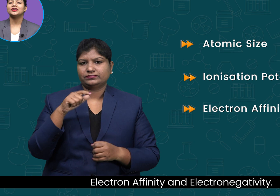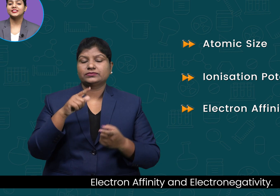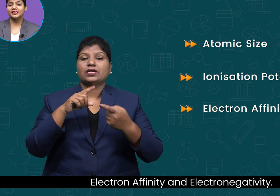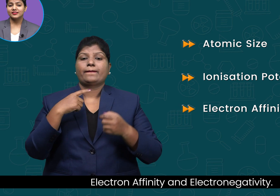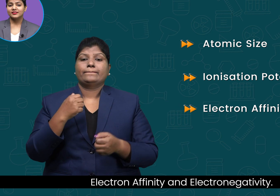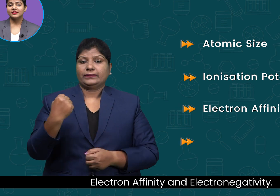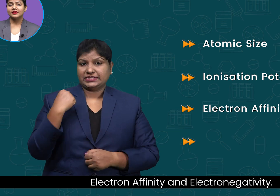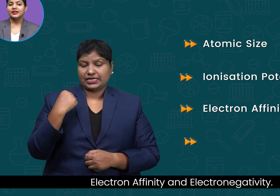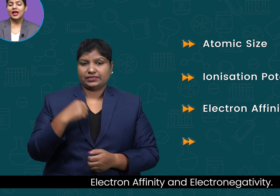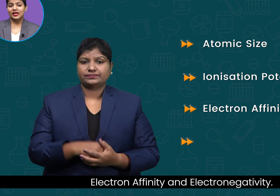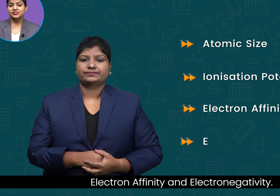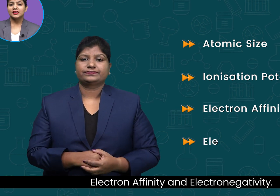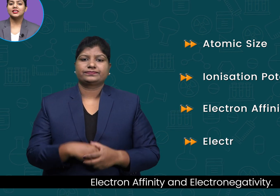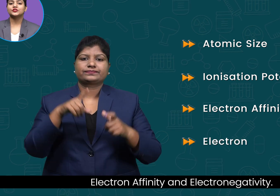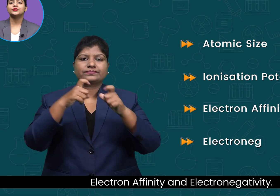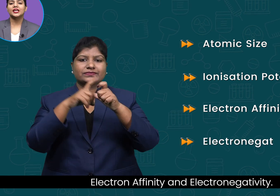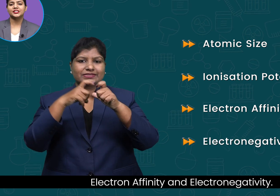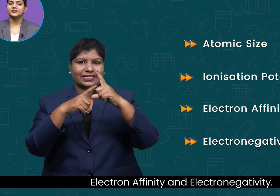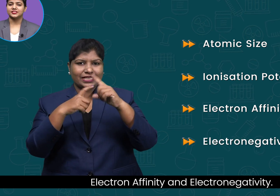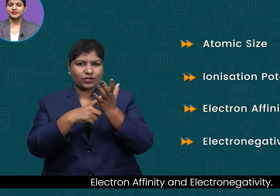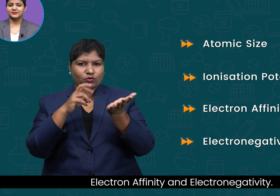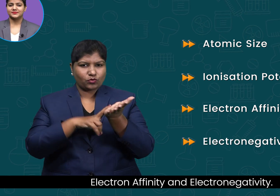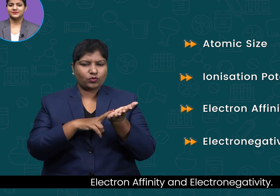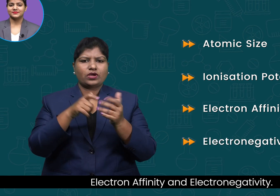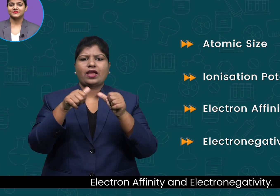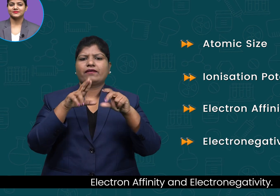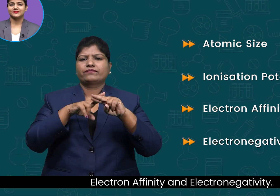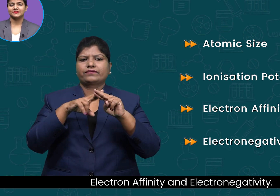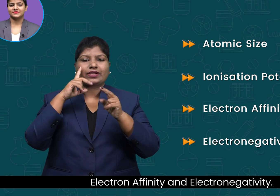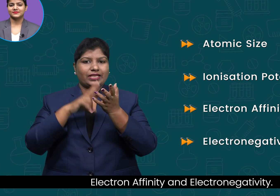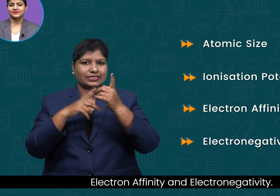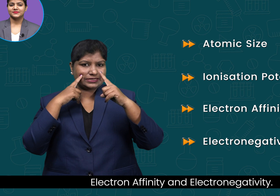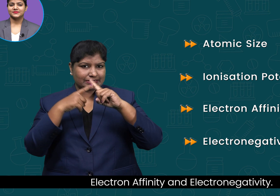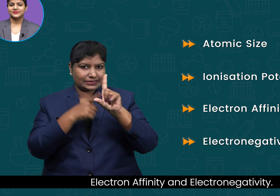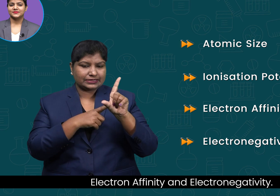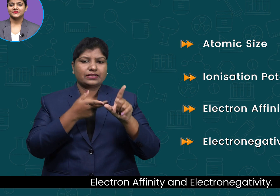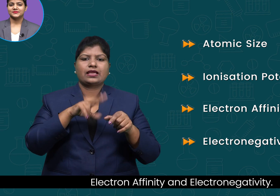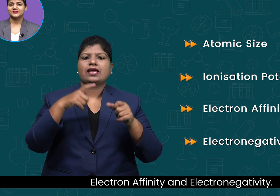electron affinity and electronegativity.